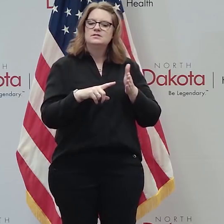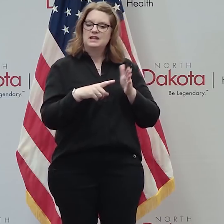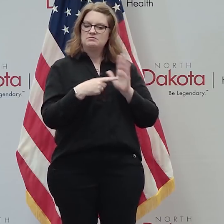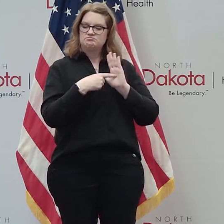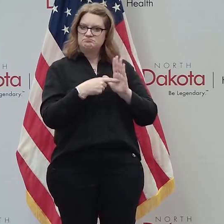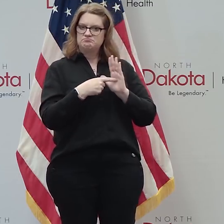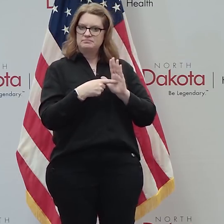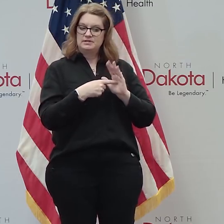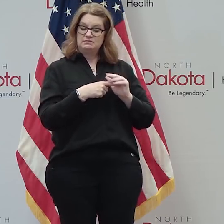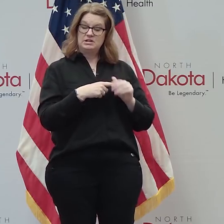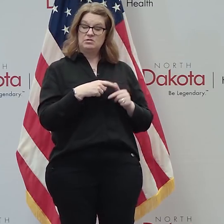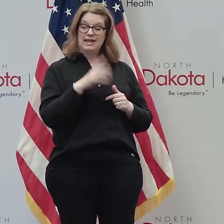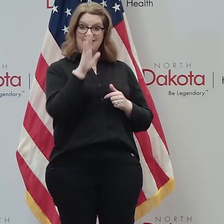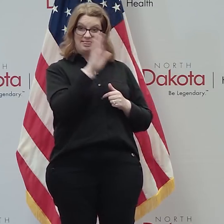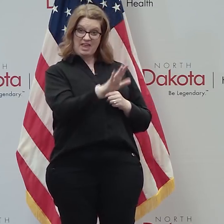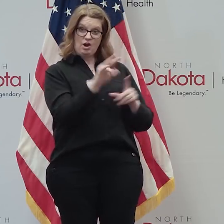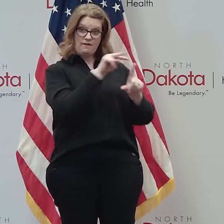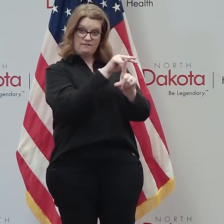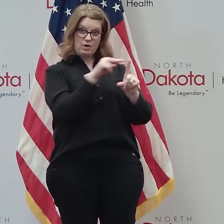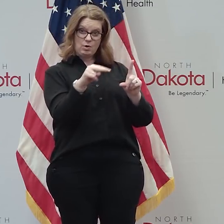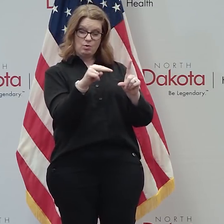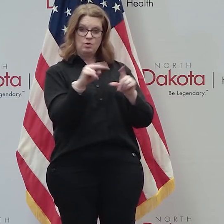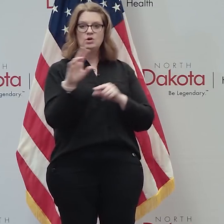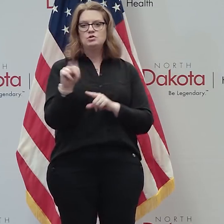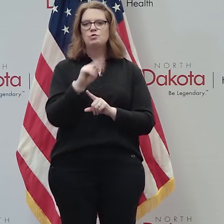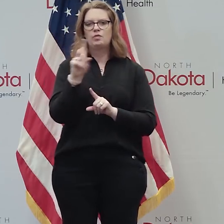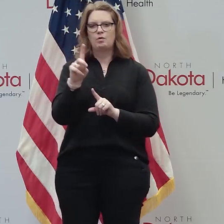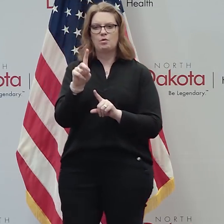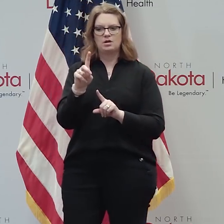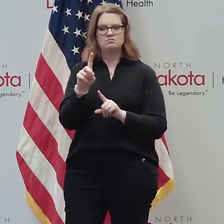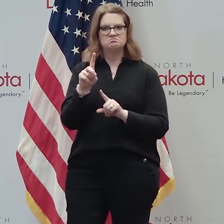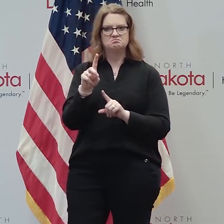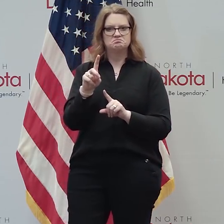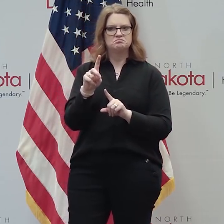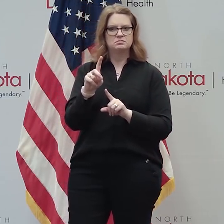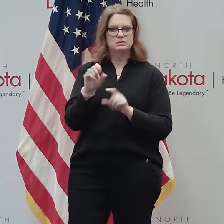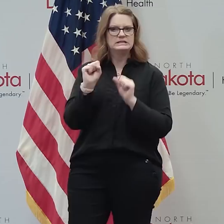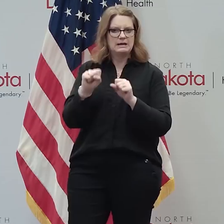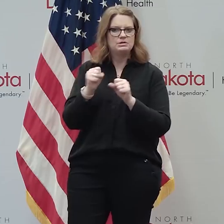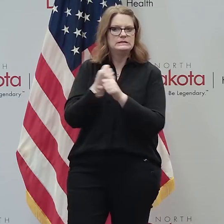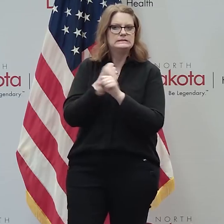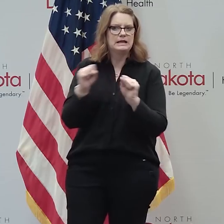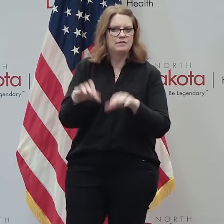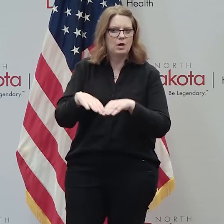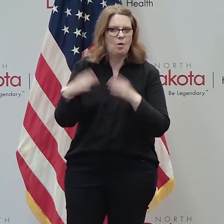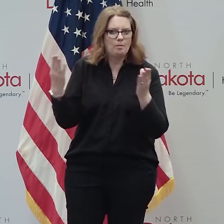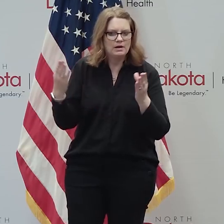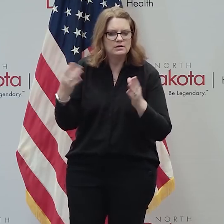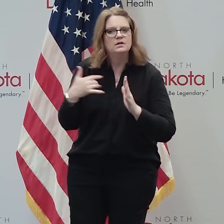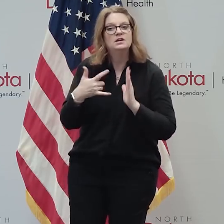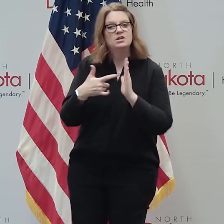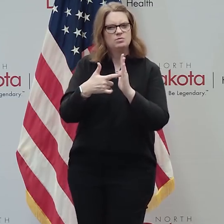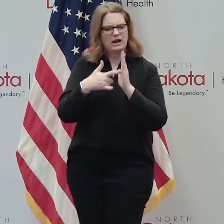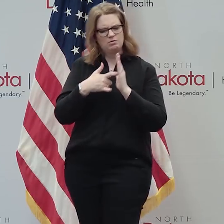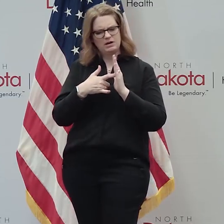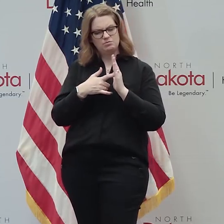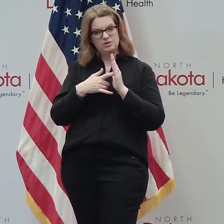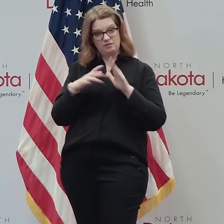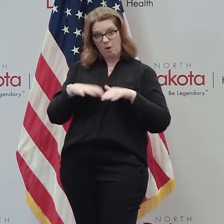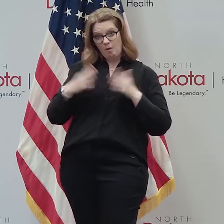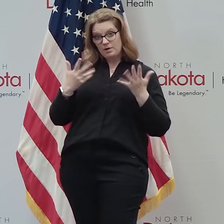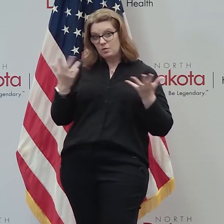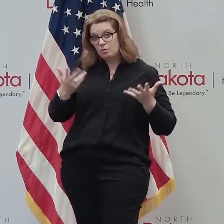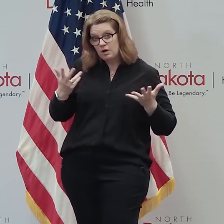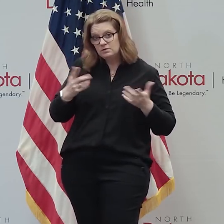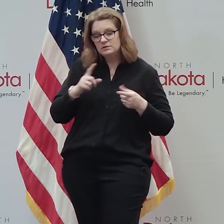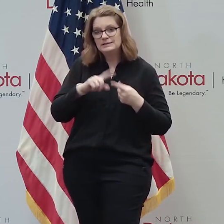was, in their view, one of 9 states that were ready to safely reopen. What criteria were they looking at? They were looking at how